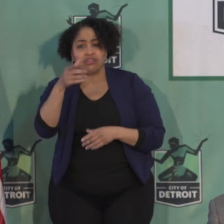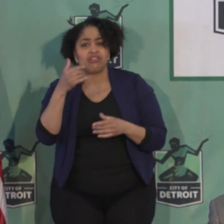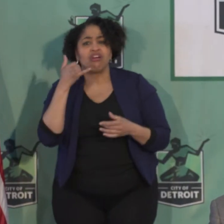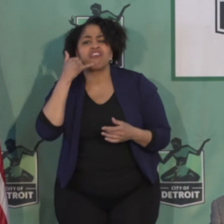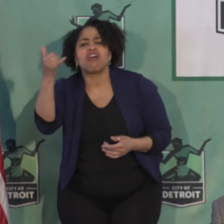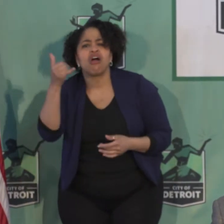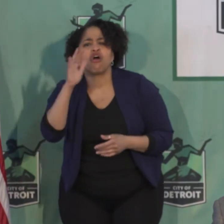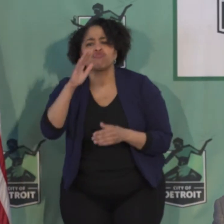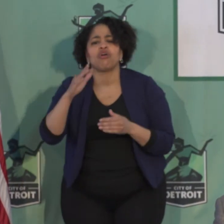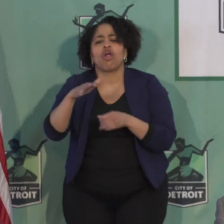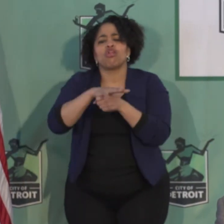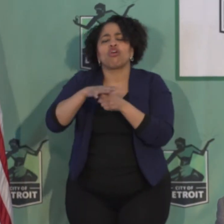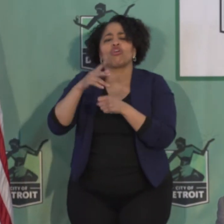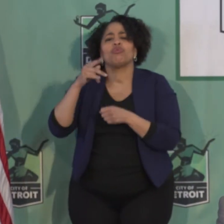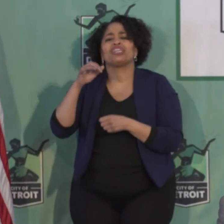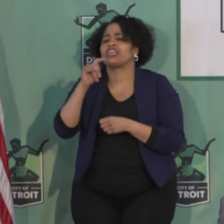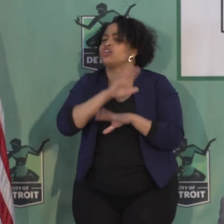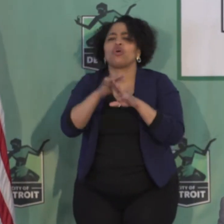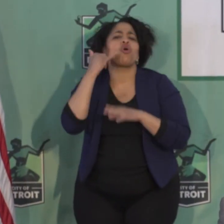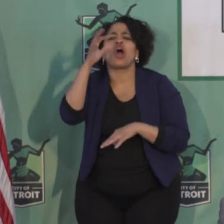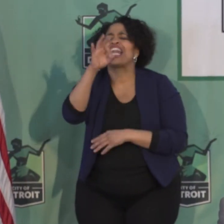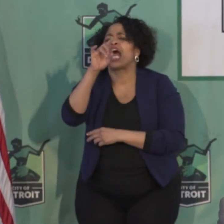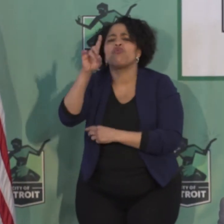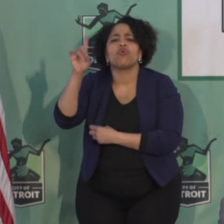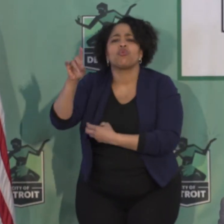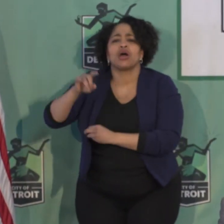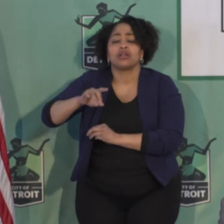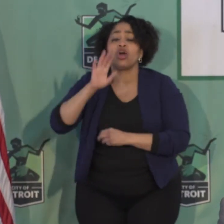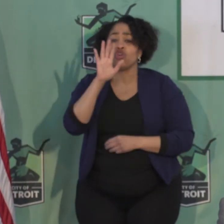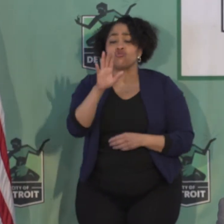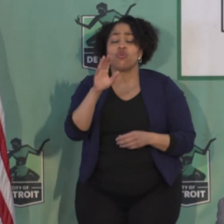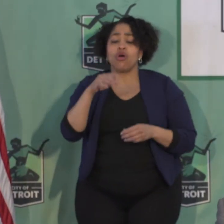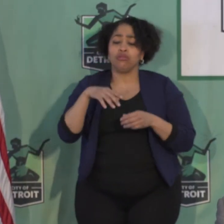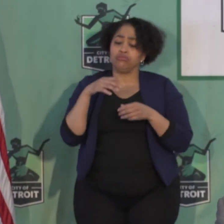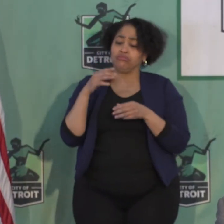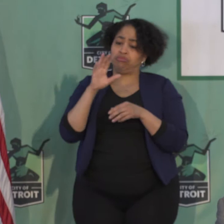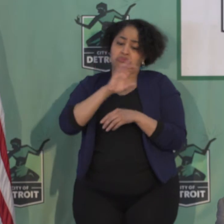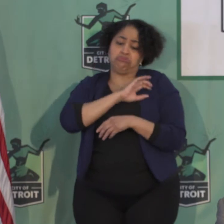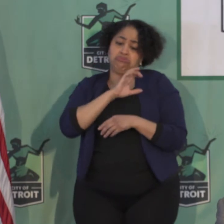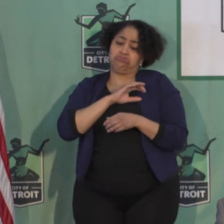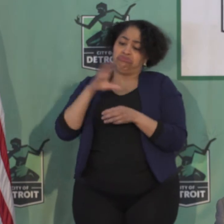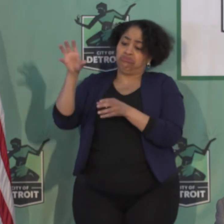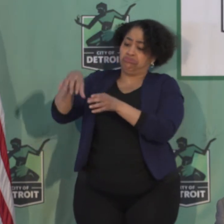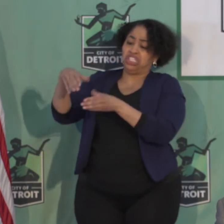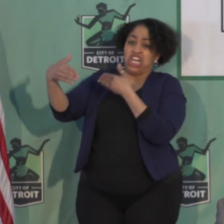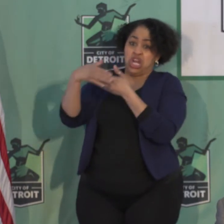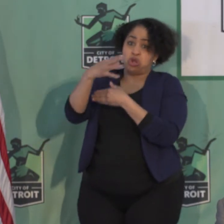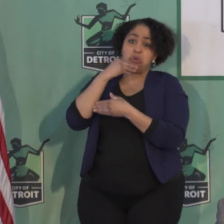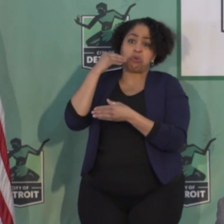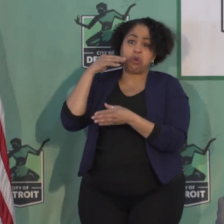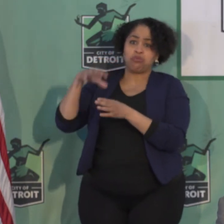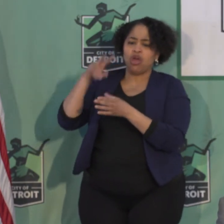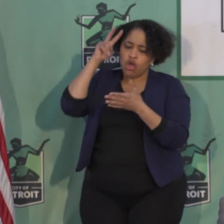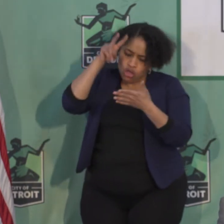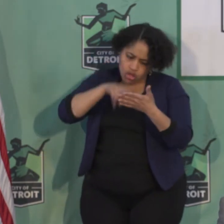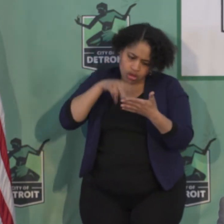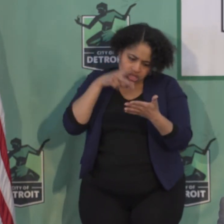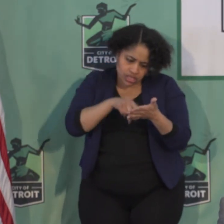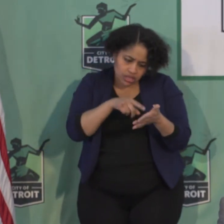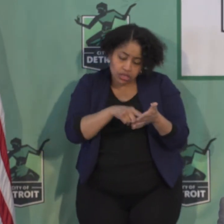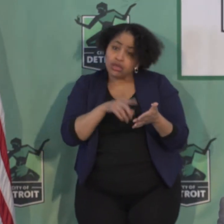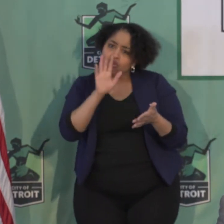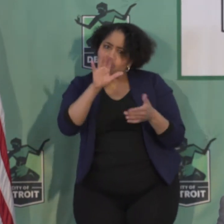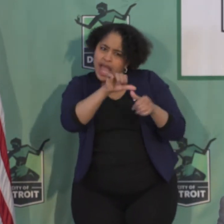your local precinct. Your precinct telephone number is on the city webpage. Just go onto the page and look up police precincts. Call the